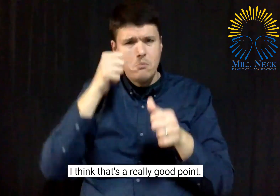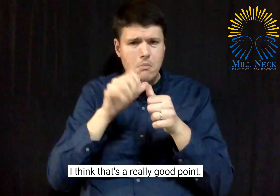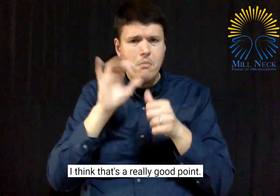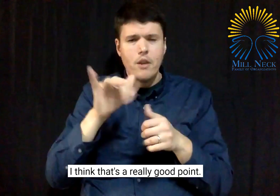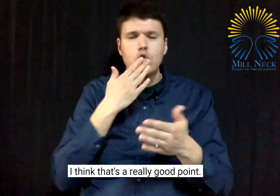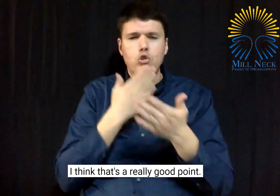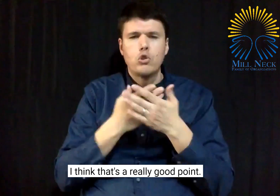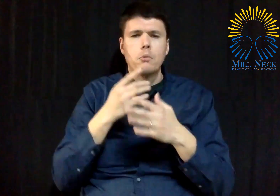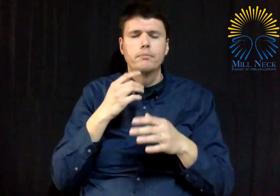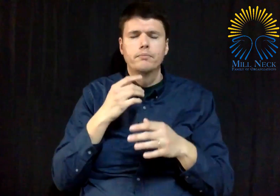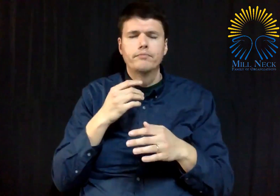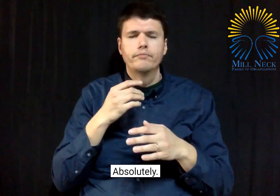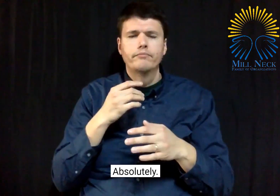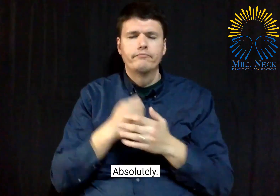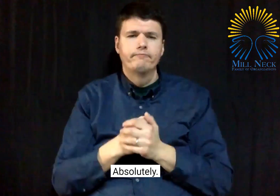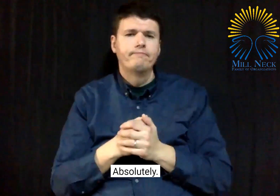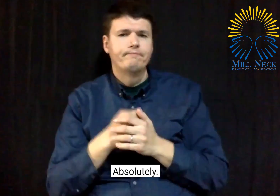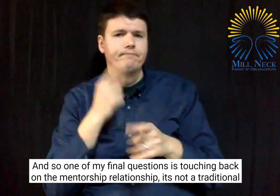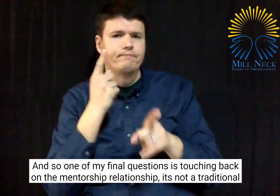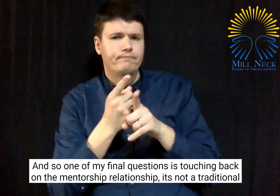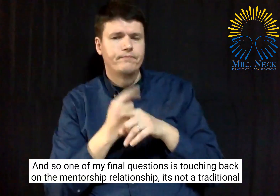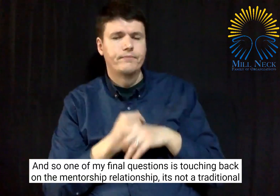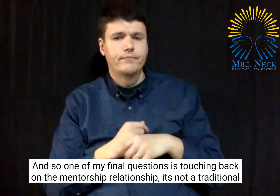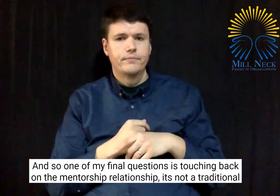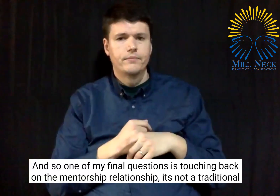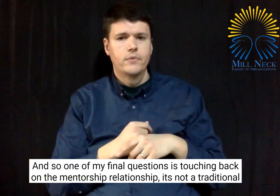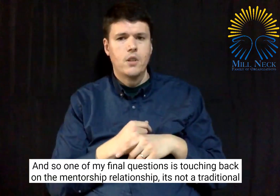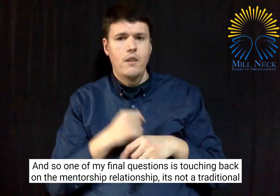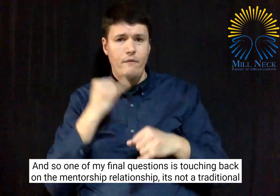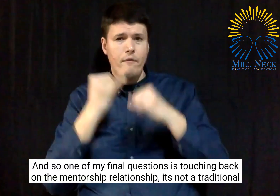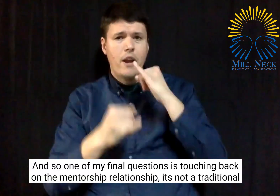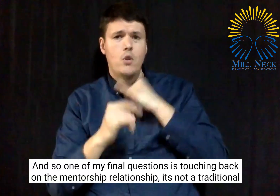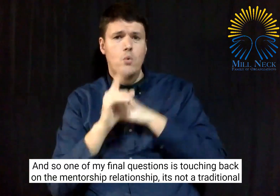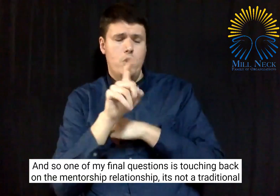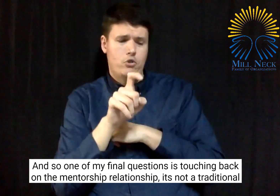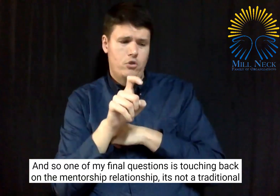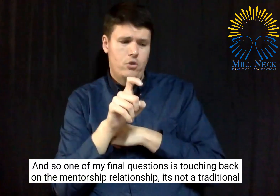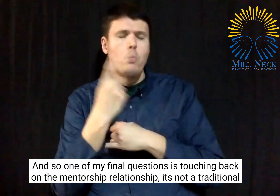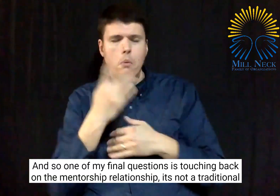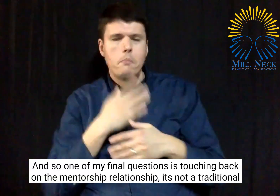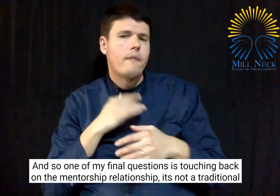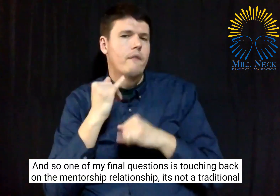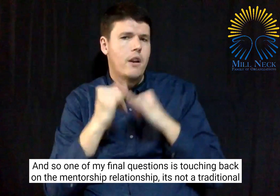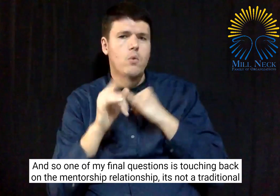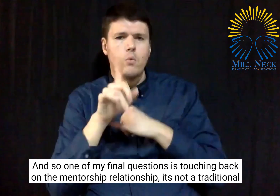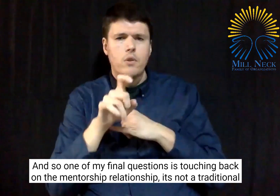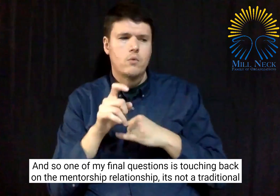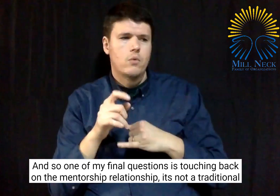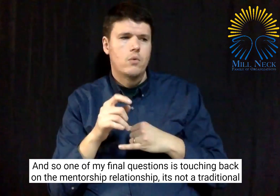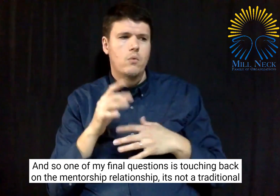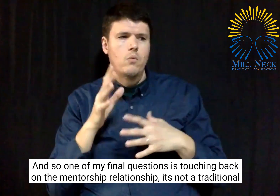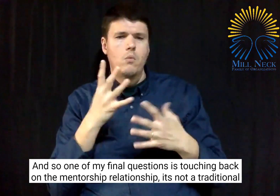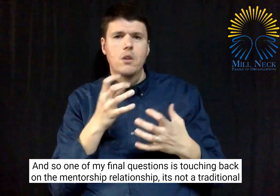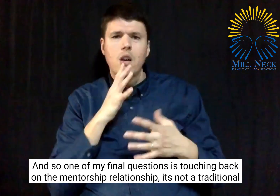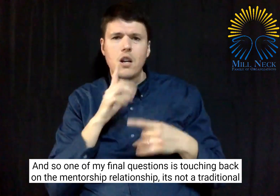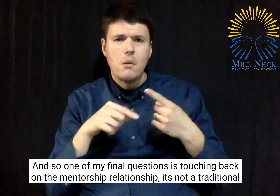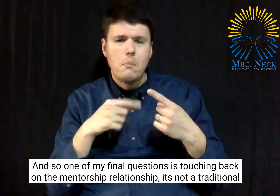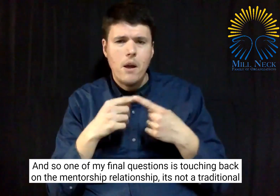point. Absolutely. And so one of my final questions is, touching back on the mentorship relationship, that it's